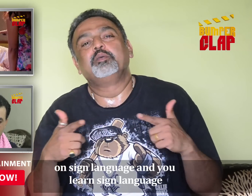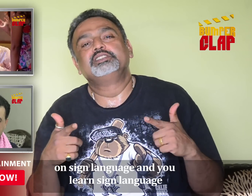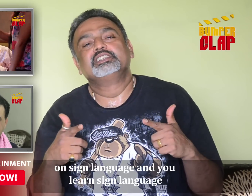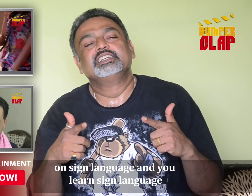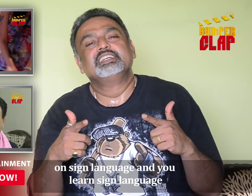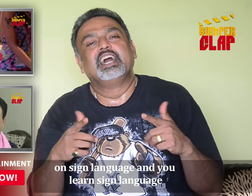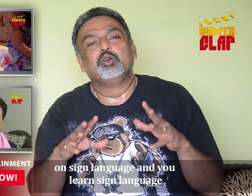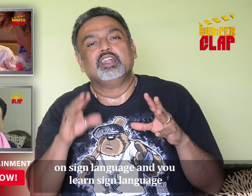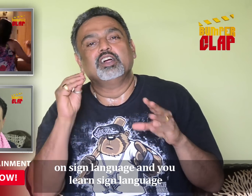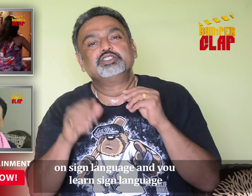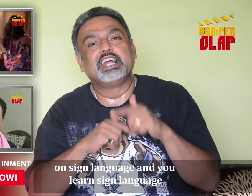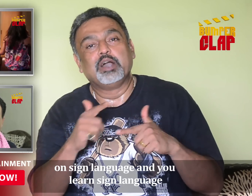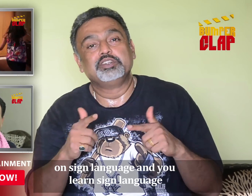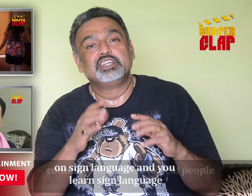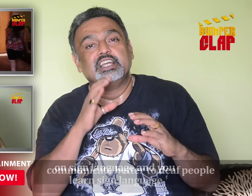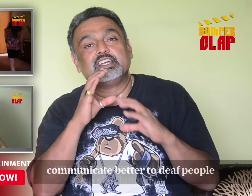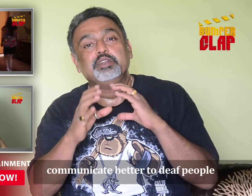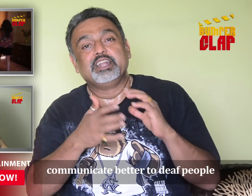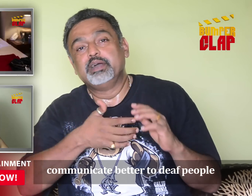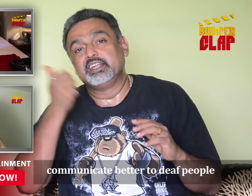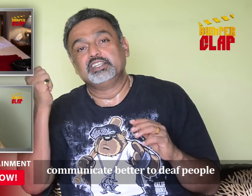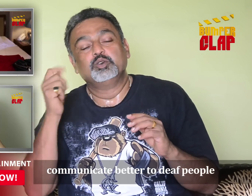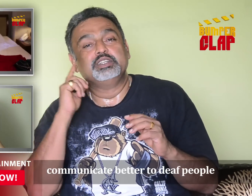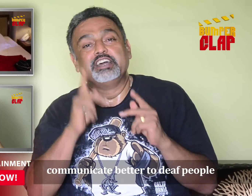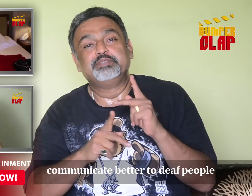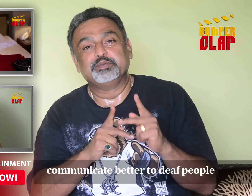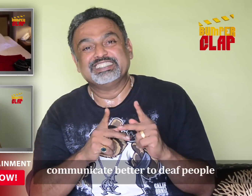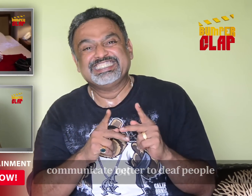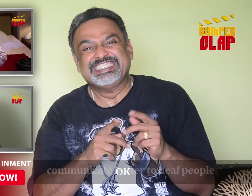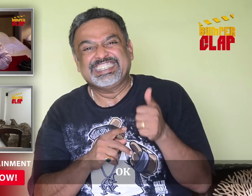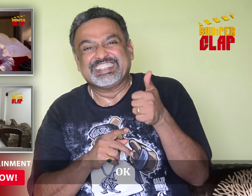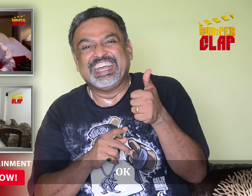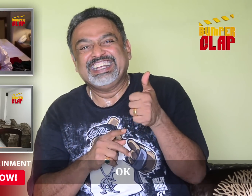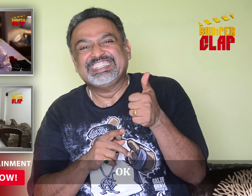language. You can learn sign language and communicate better, definitely. Okay?